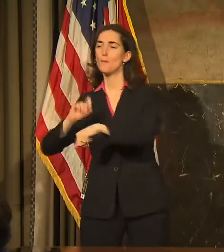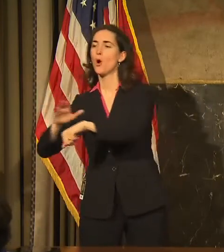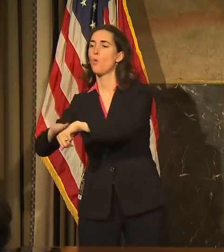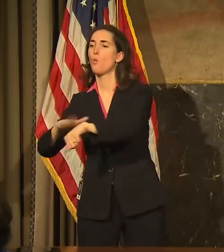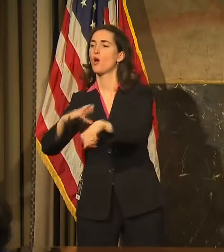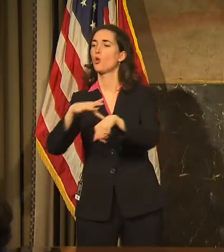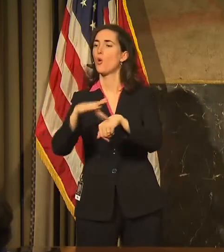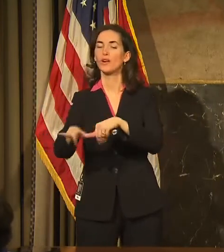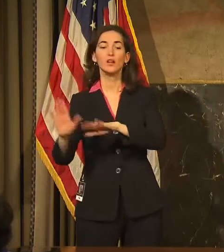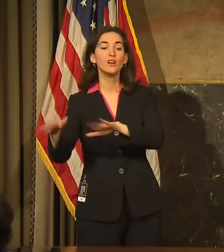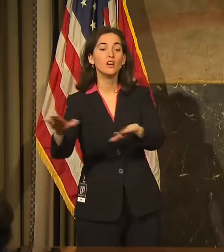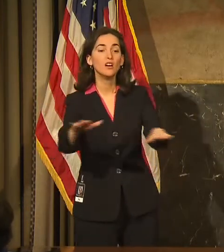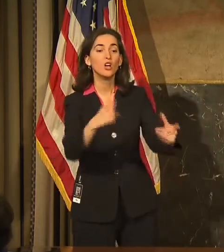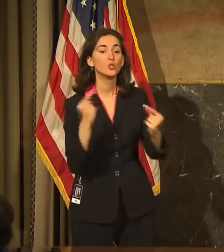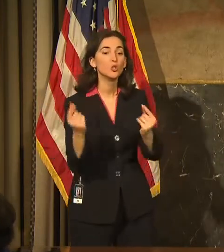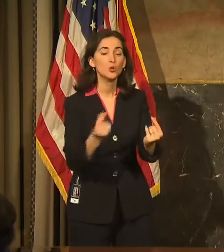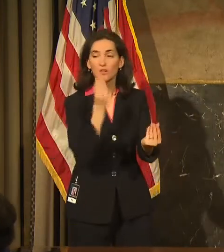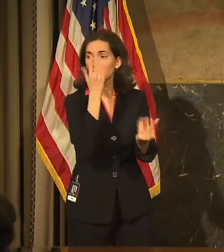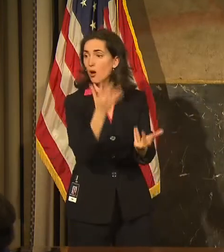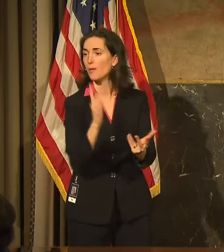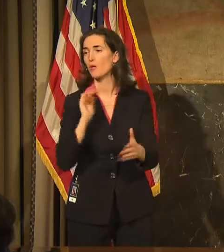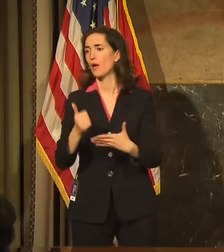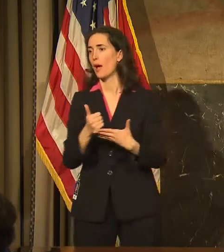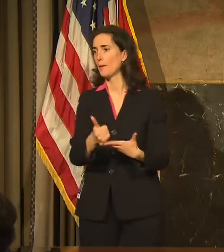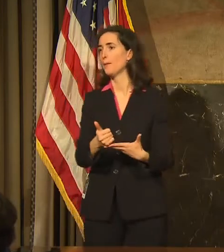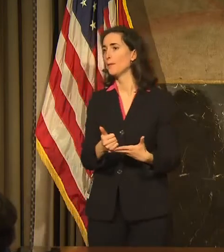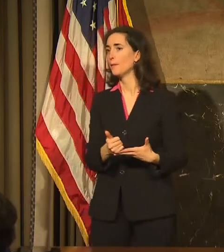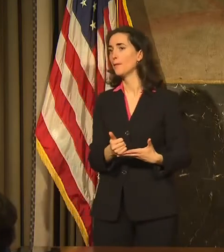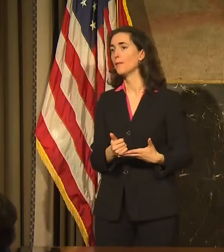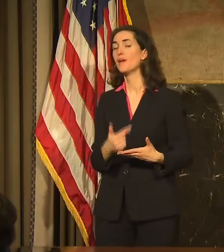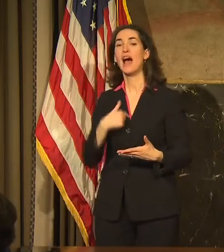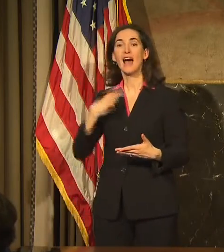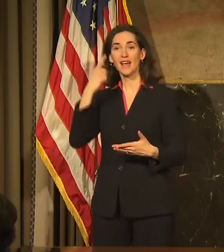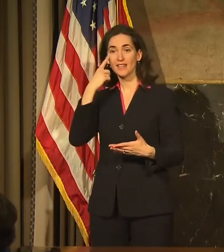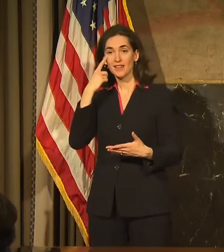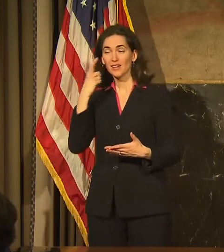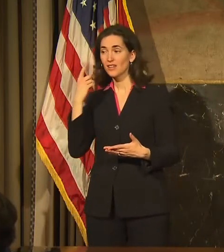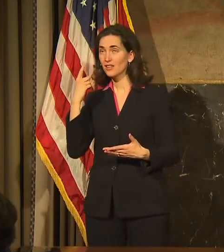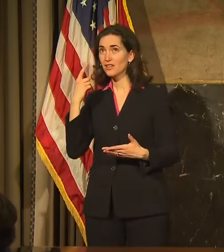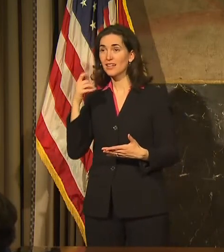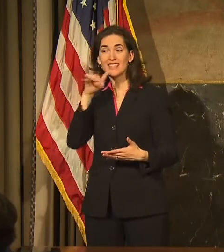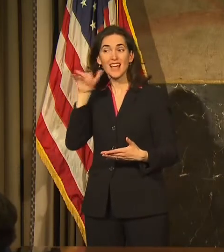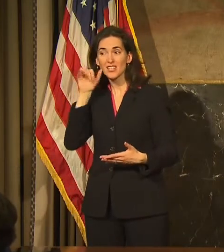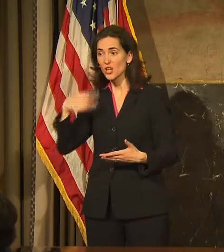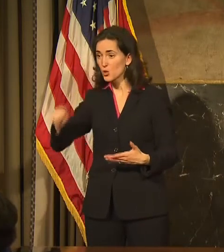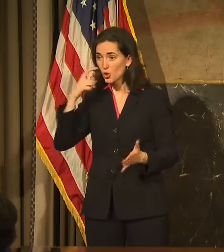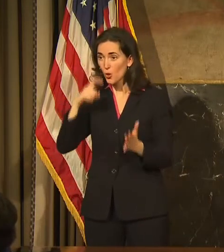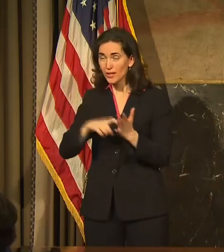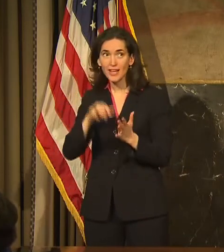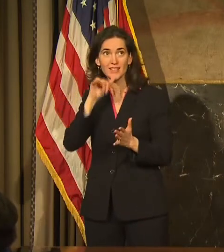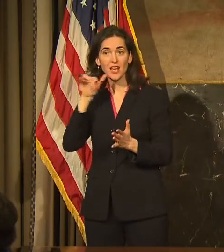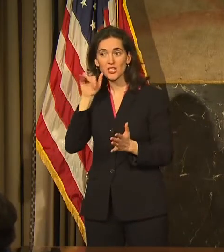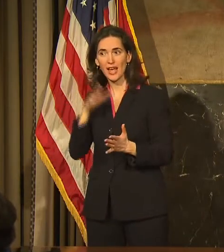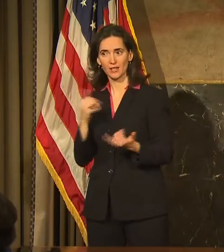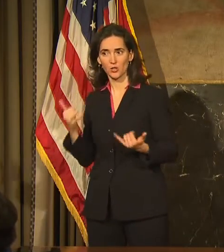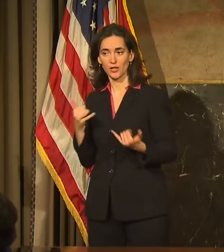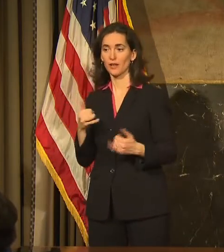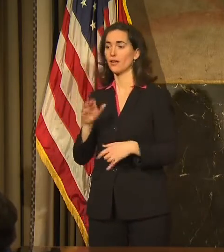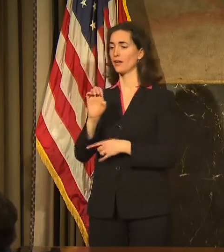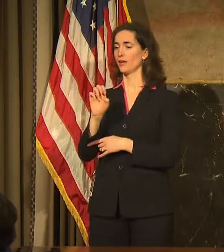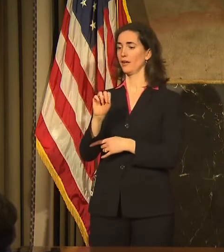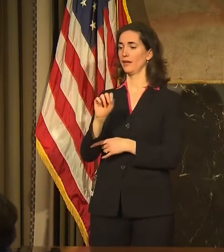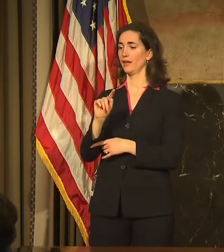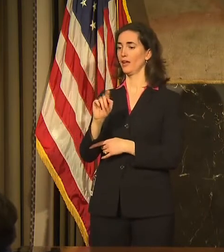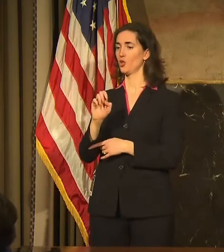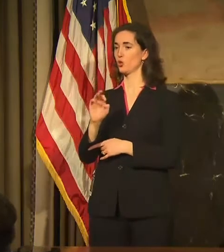notification would have been helpful. And I think you saw yesterday and today Entergy continuing